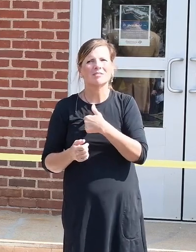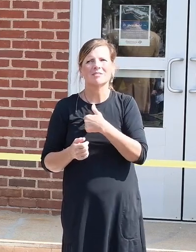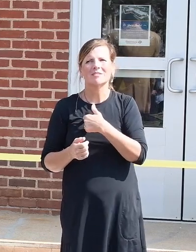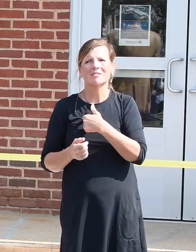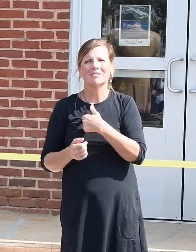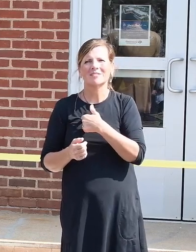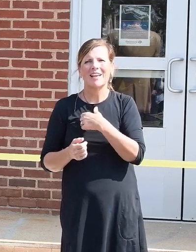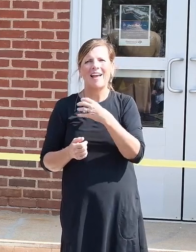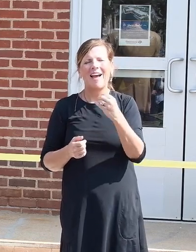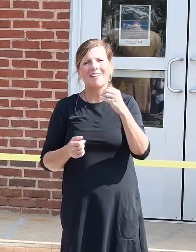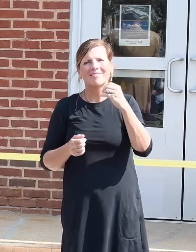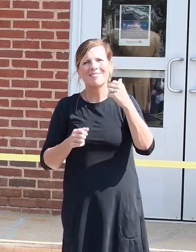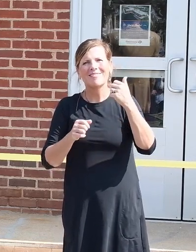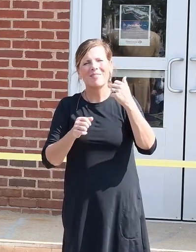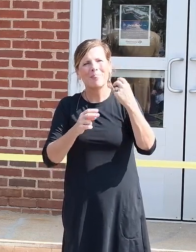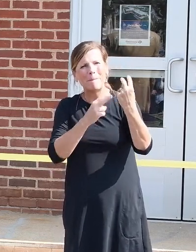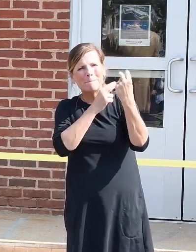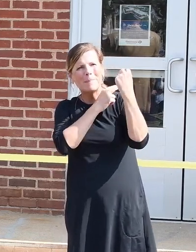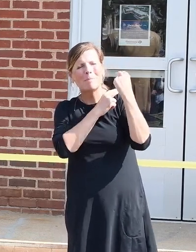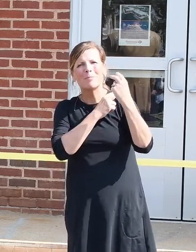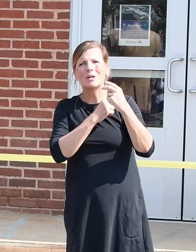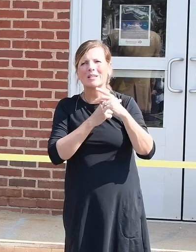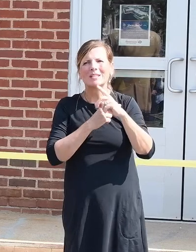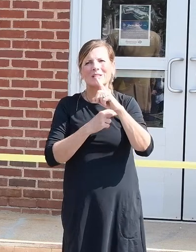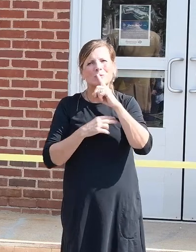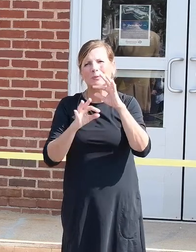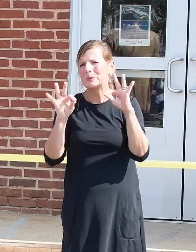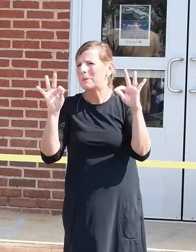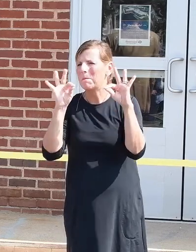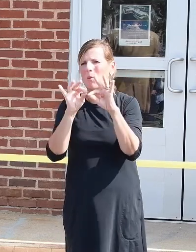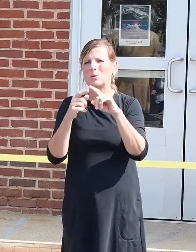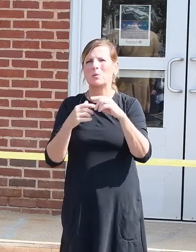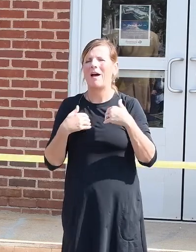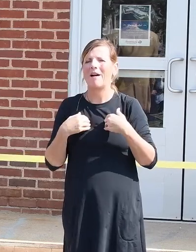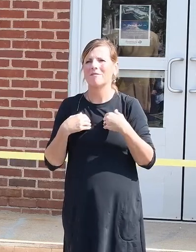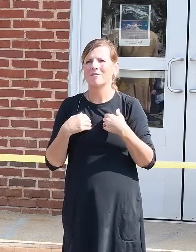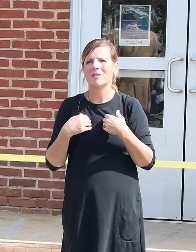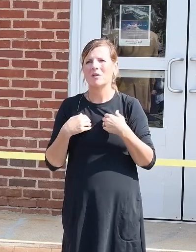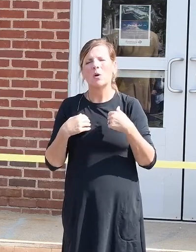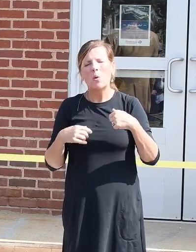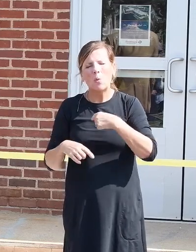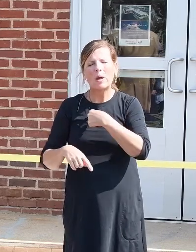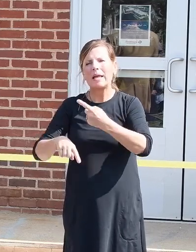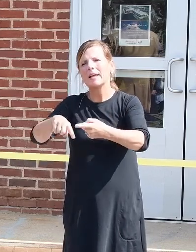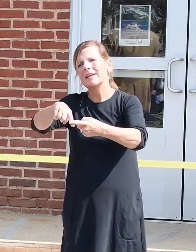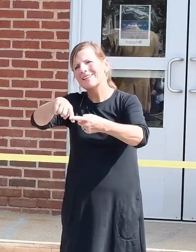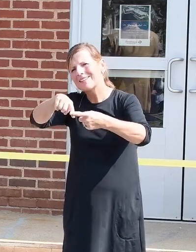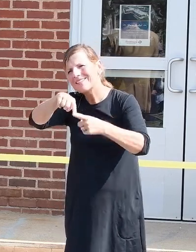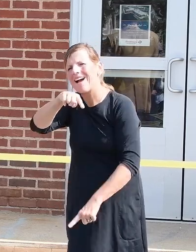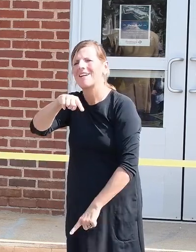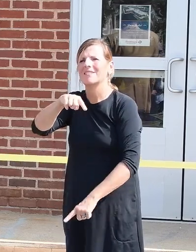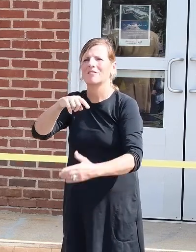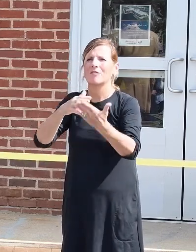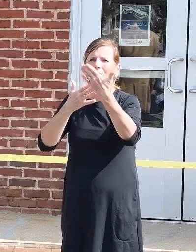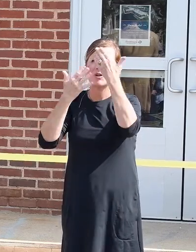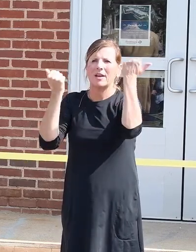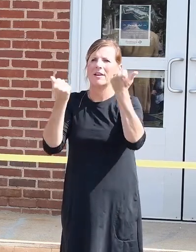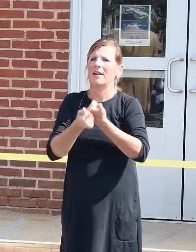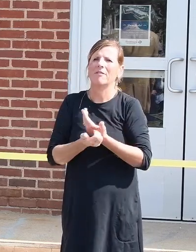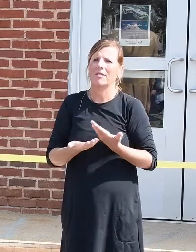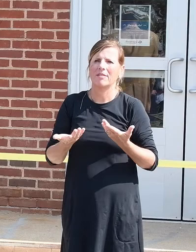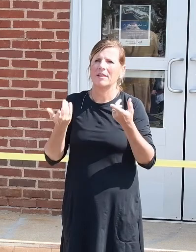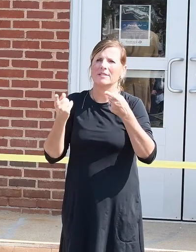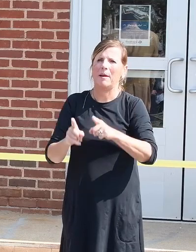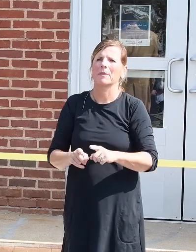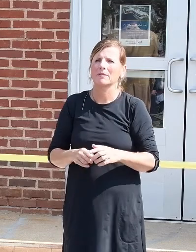and the memory is just so important to have. We cannot forget everything that has been done and everything that